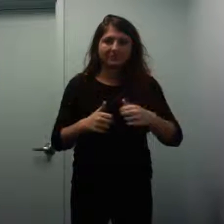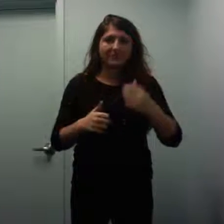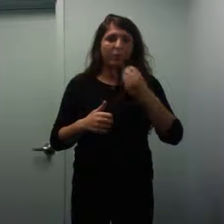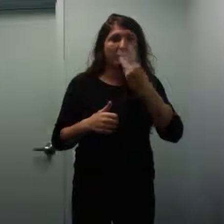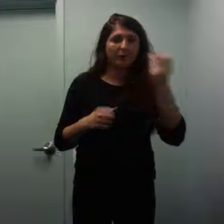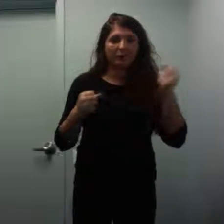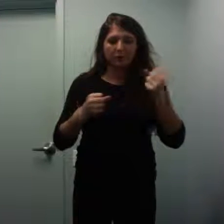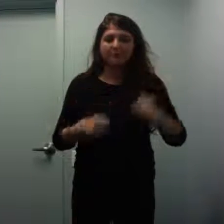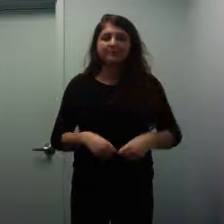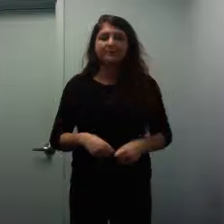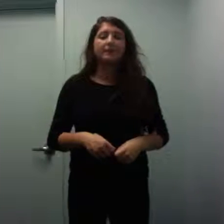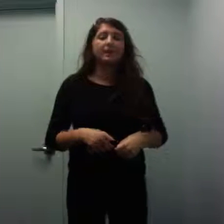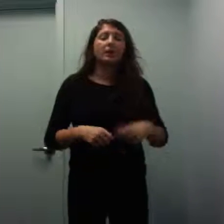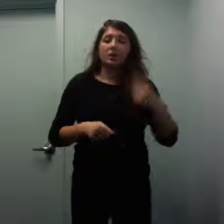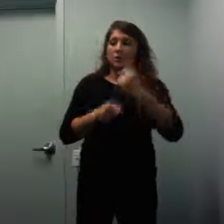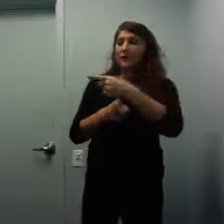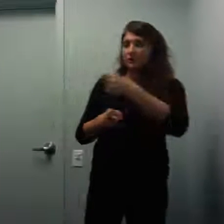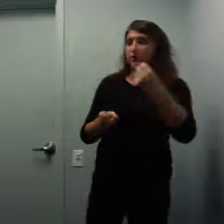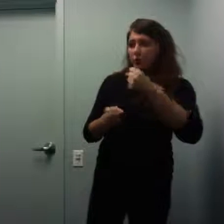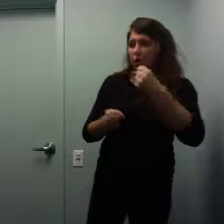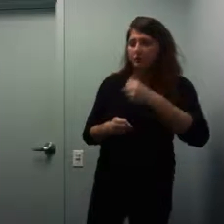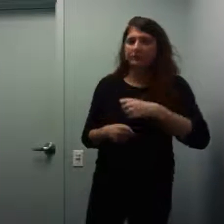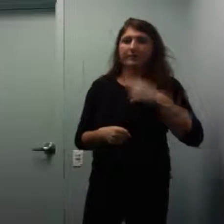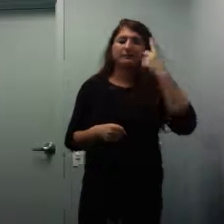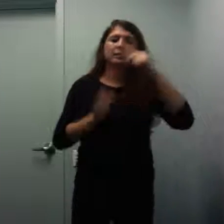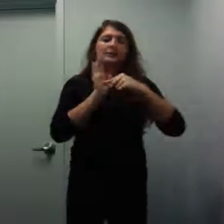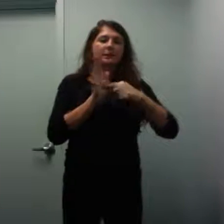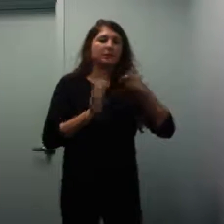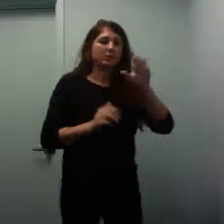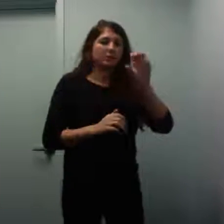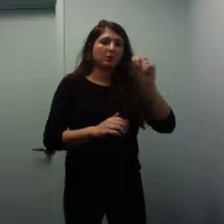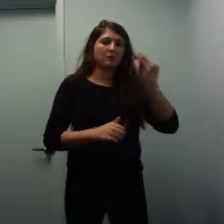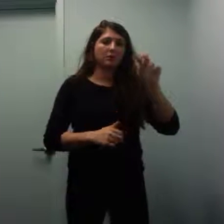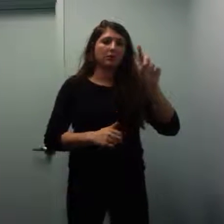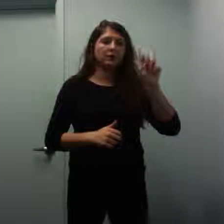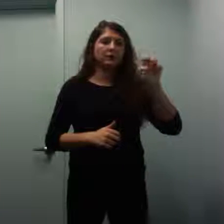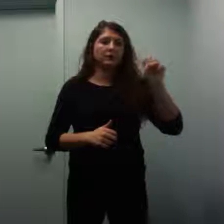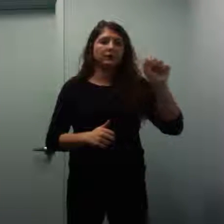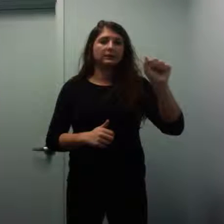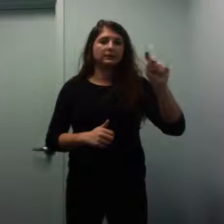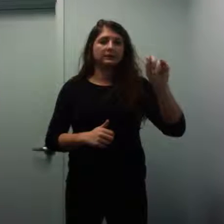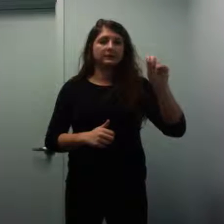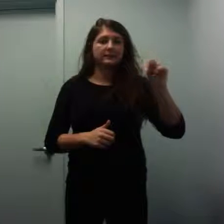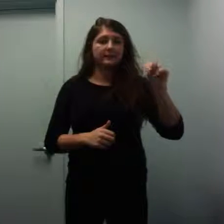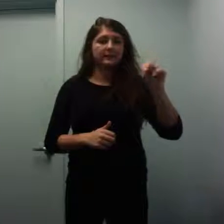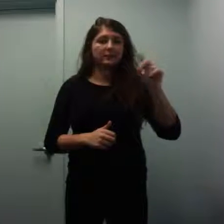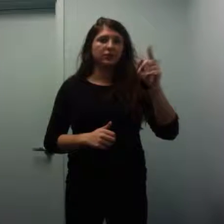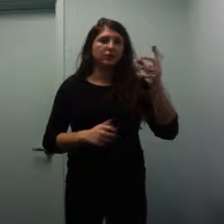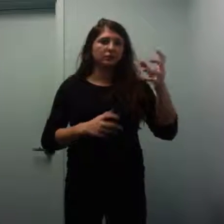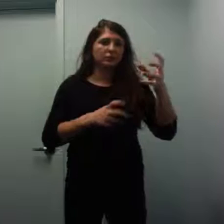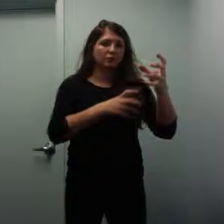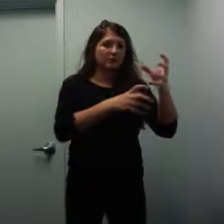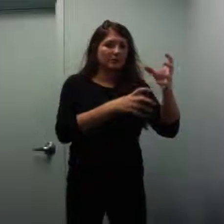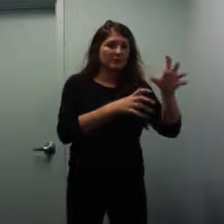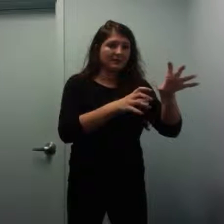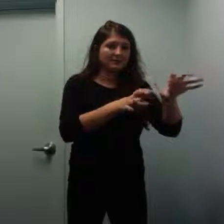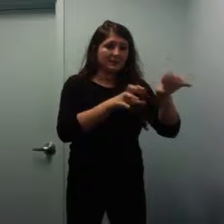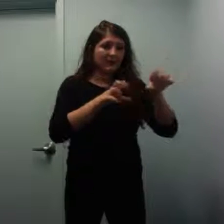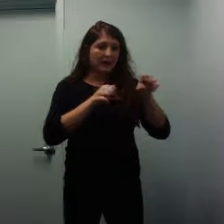When you take, example, condensation, and you take water from a gas form, or